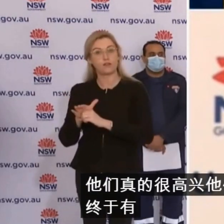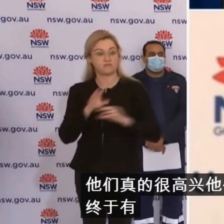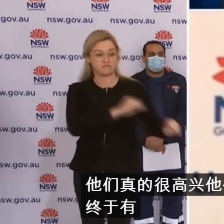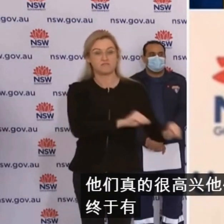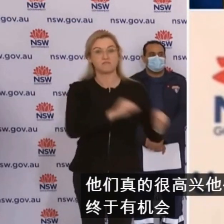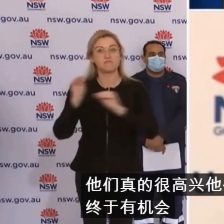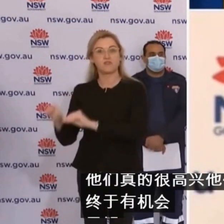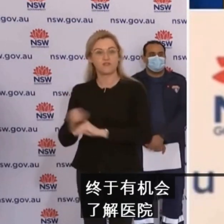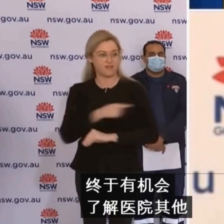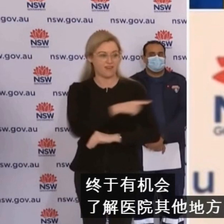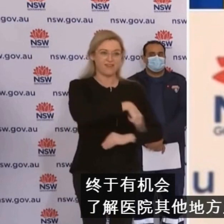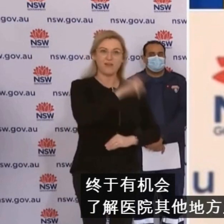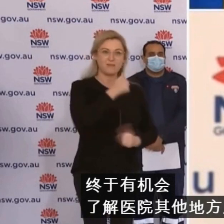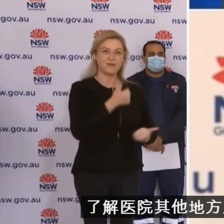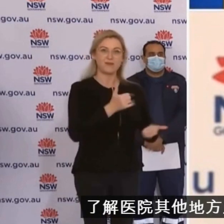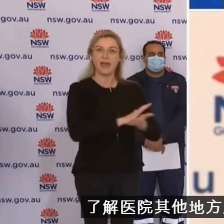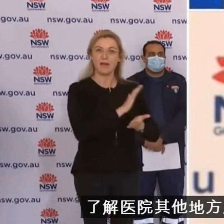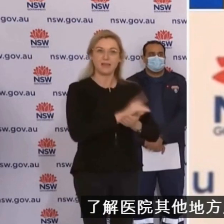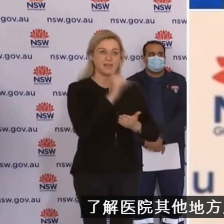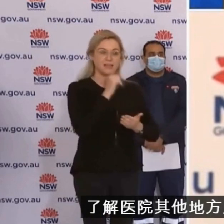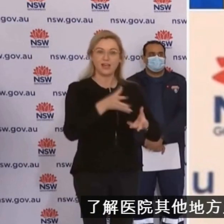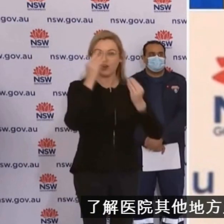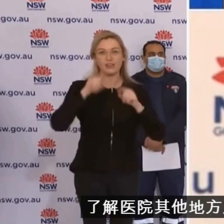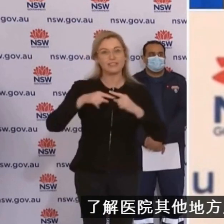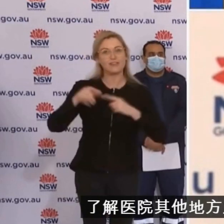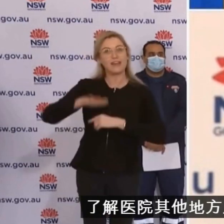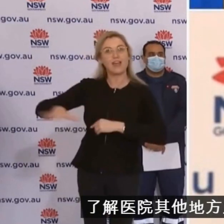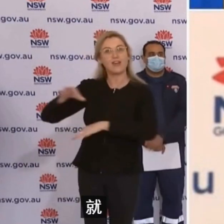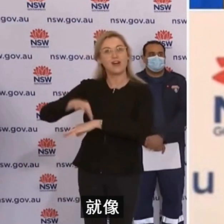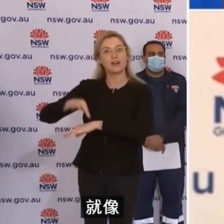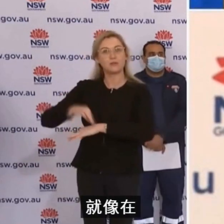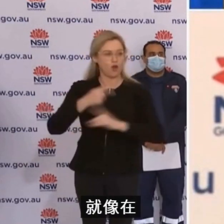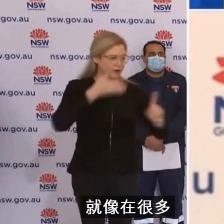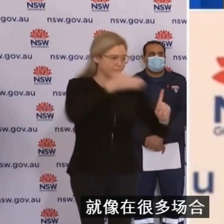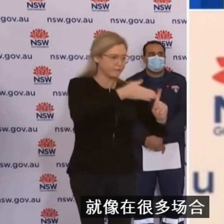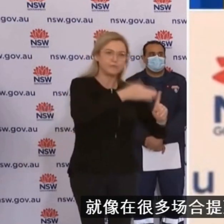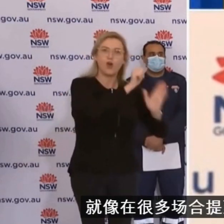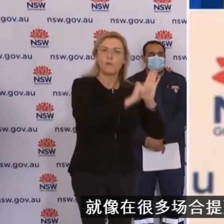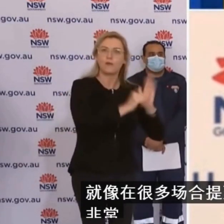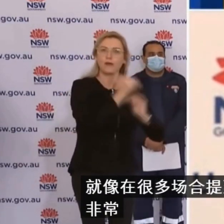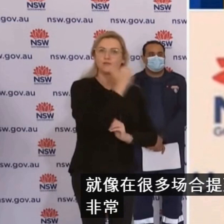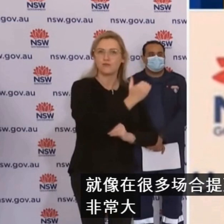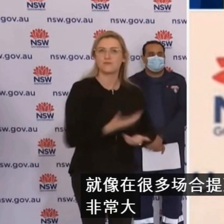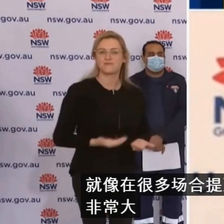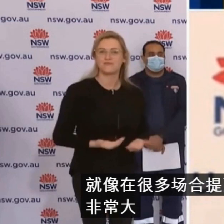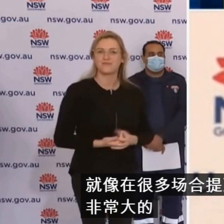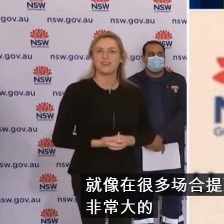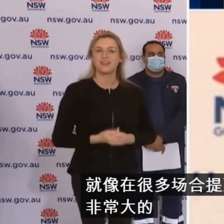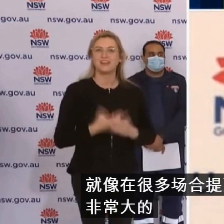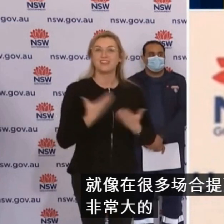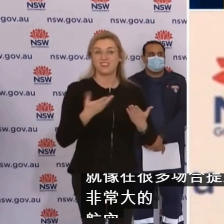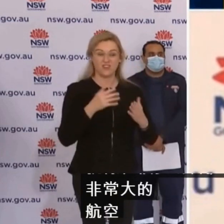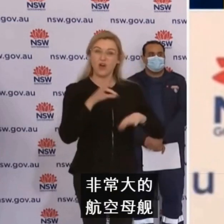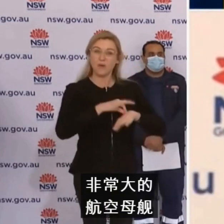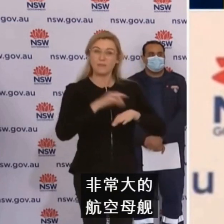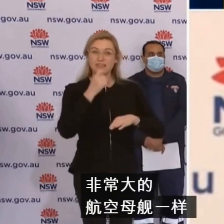had an opportunity to find out what happened in other parts of the hospital. Hospitals are like, as has been referred to on a number of occasions, like very large